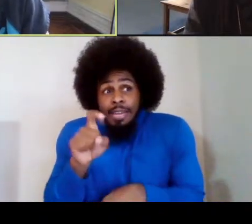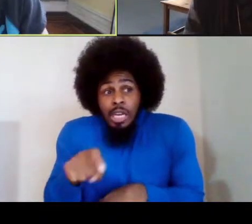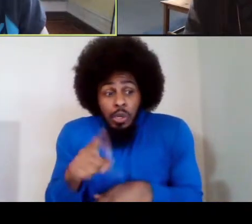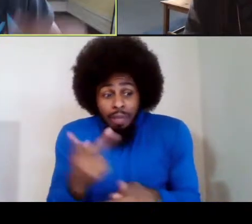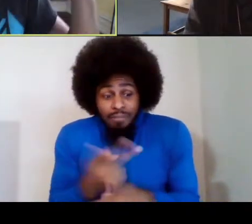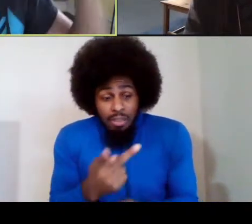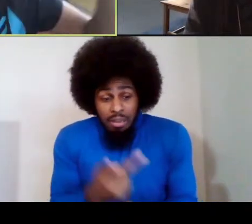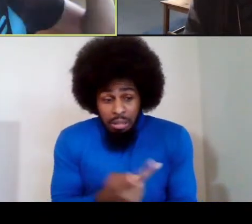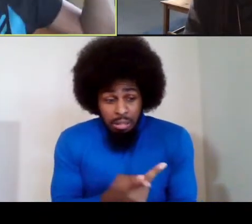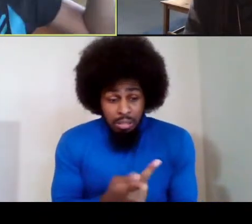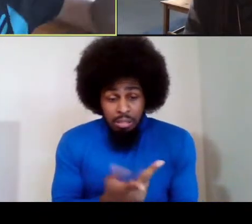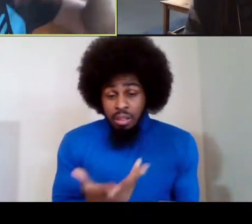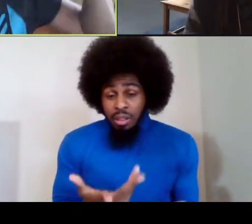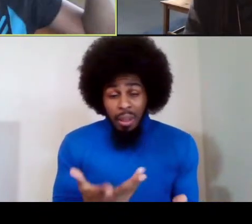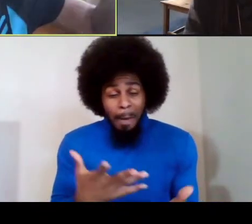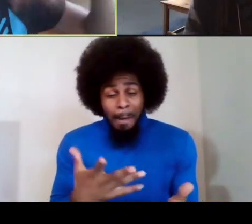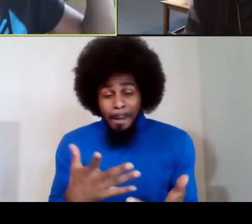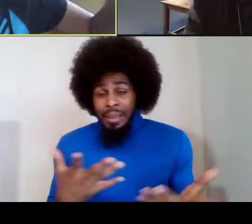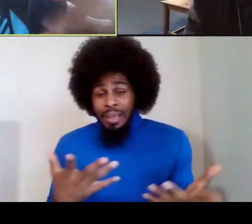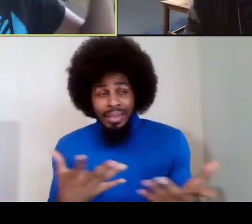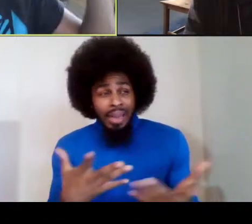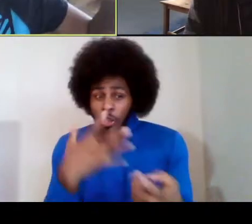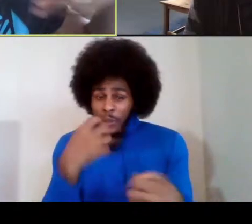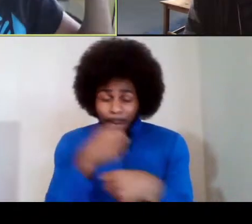art was literally, I would just